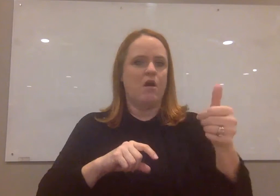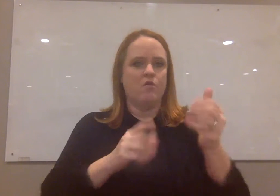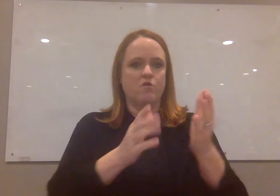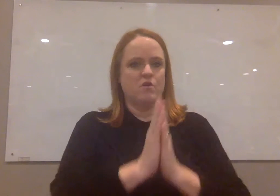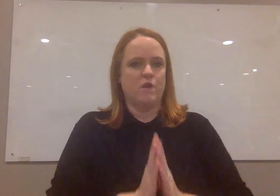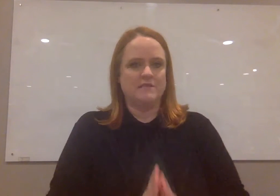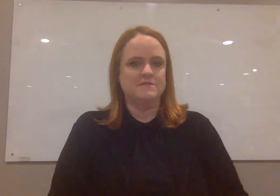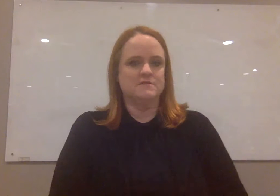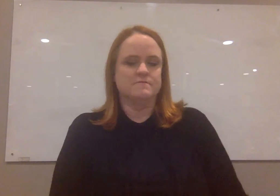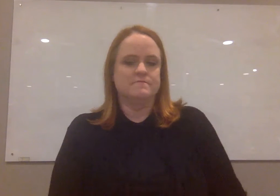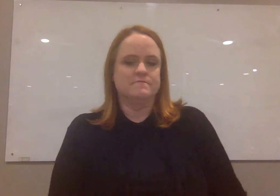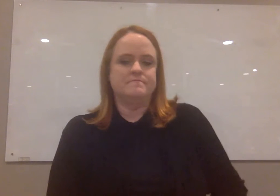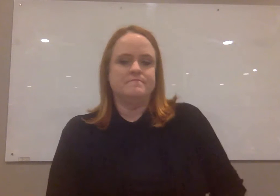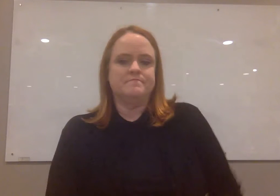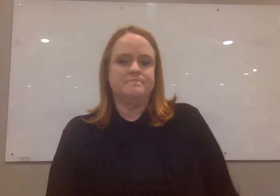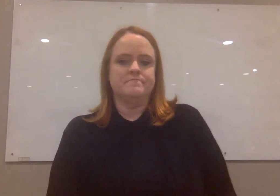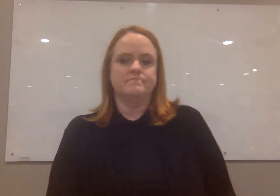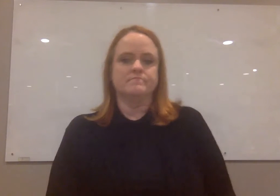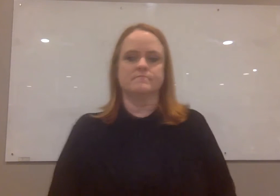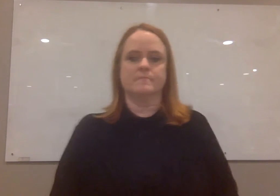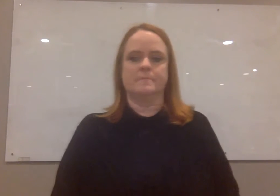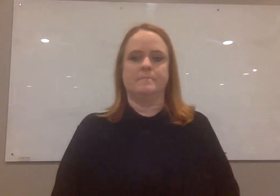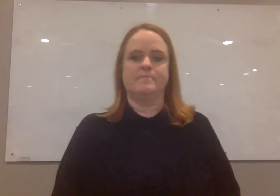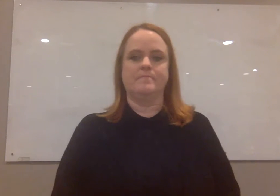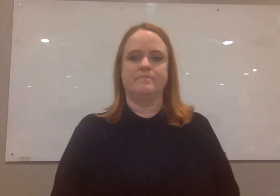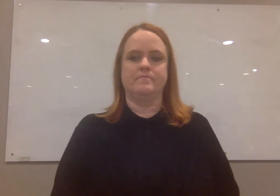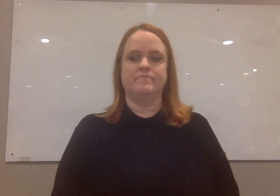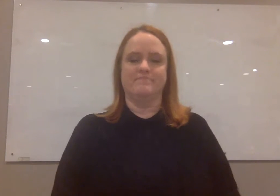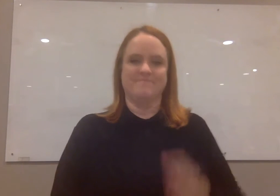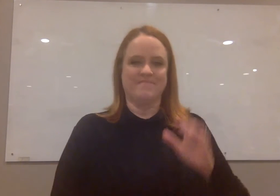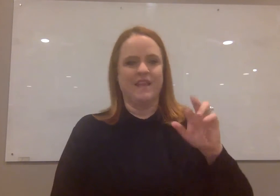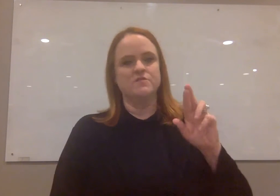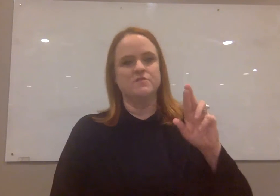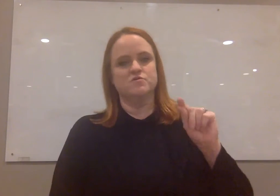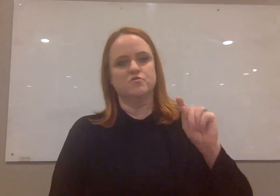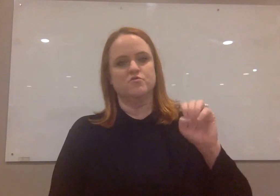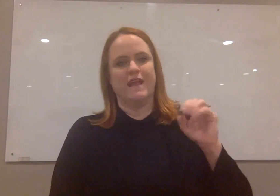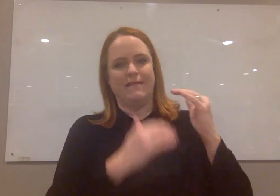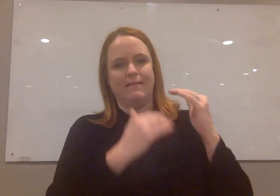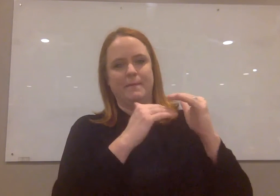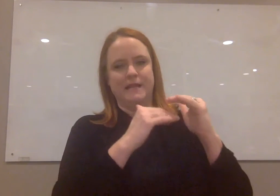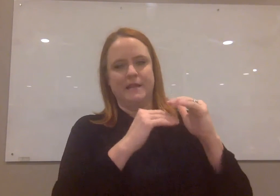And so that's a way of doing rate limiting that's just kind of built into Gen server call.